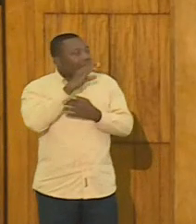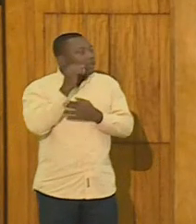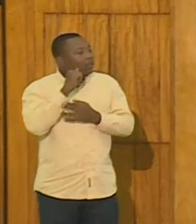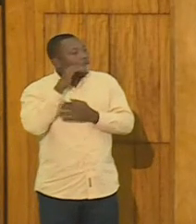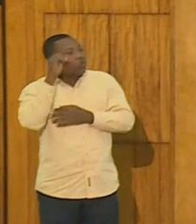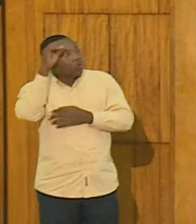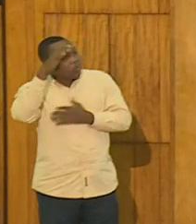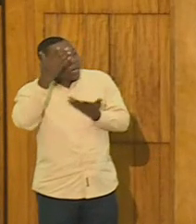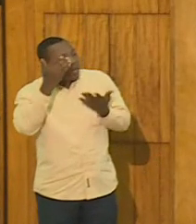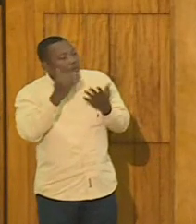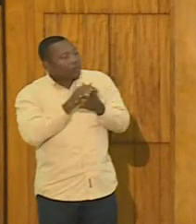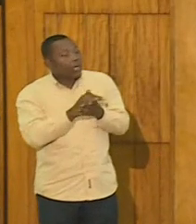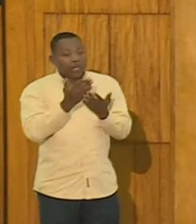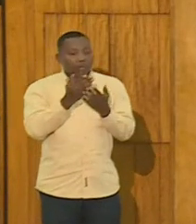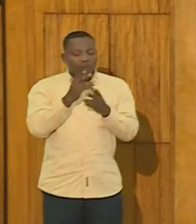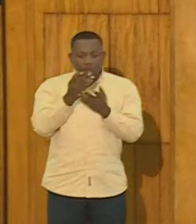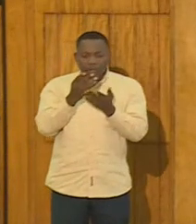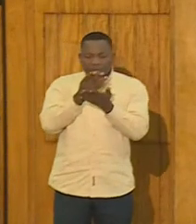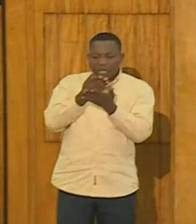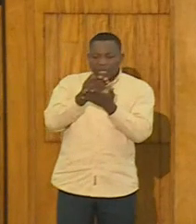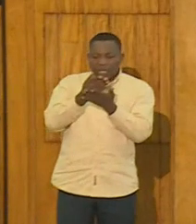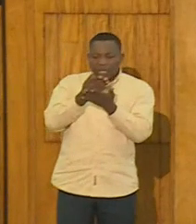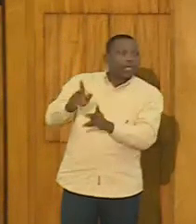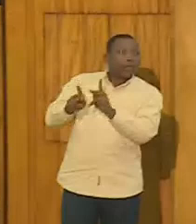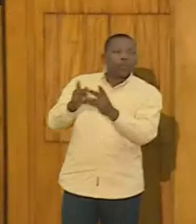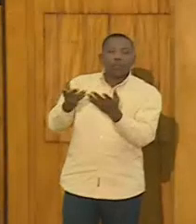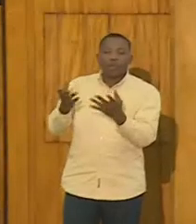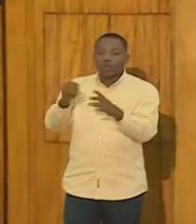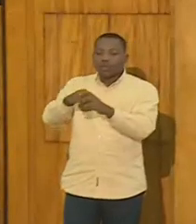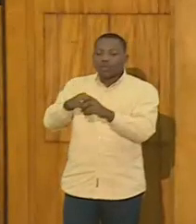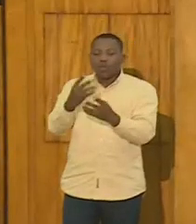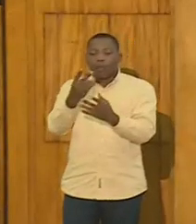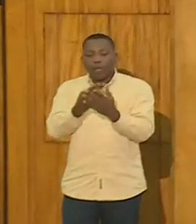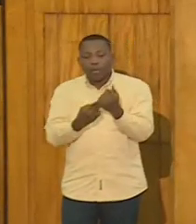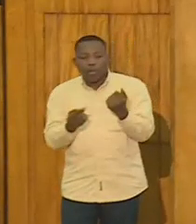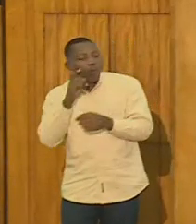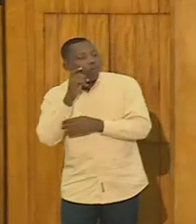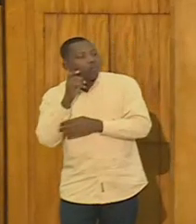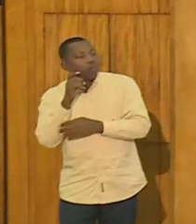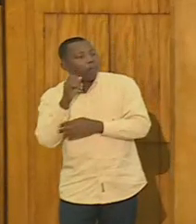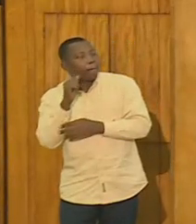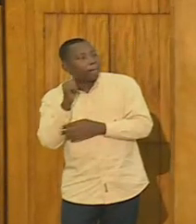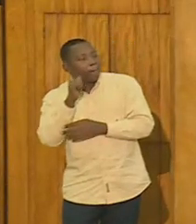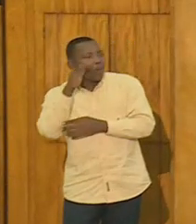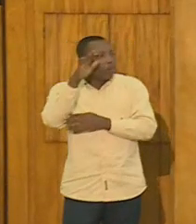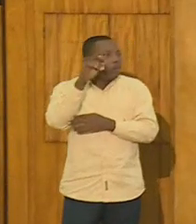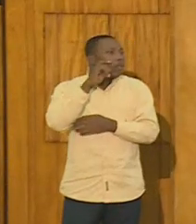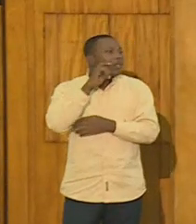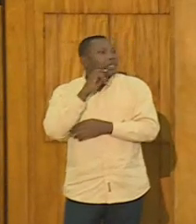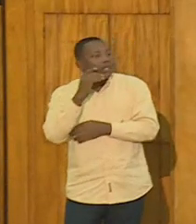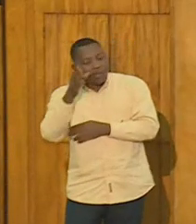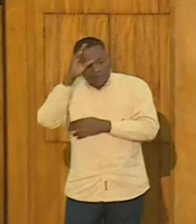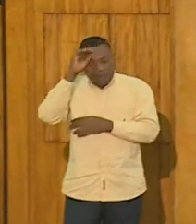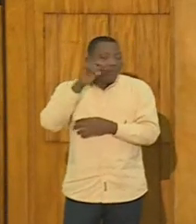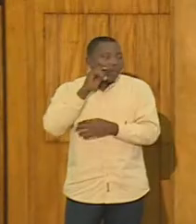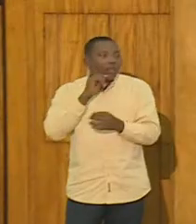key populations. The key populations include both the female sex workers, the men having sex with men, as well as those who inject drugs. So